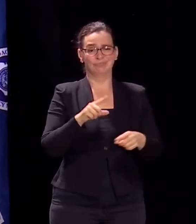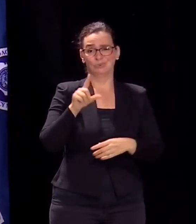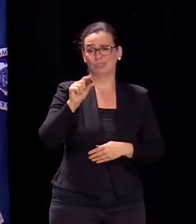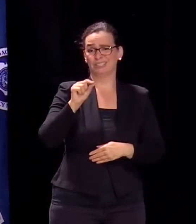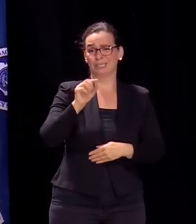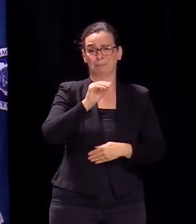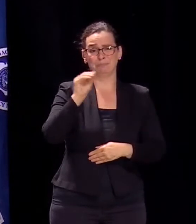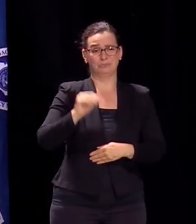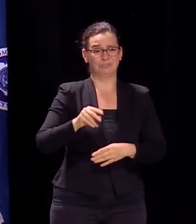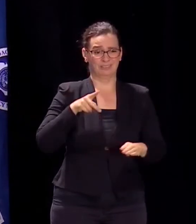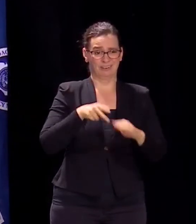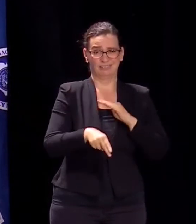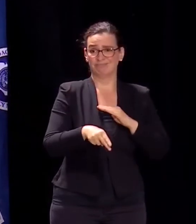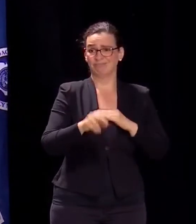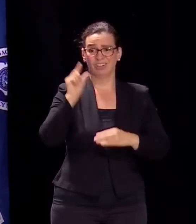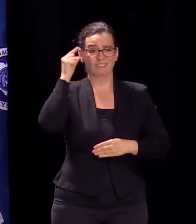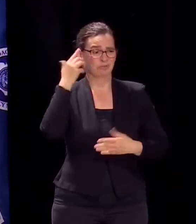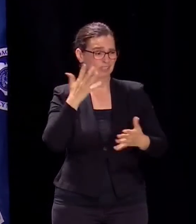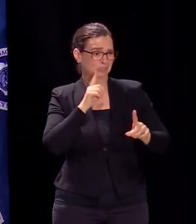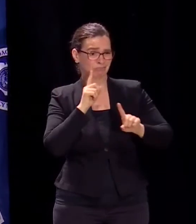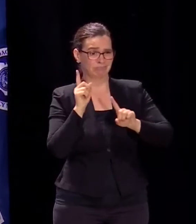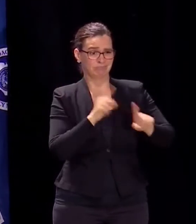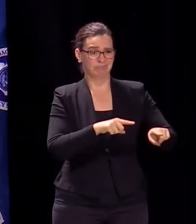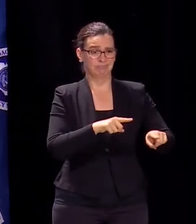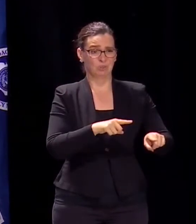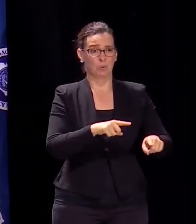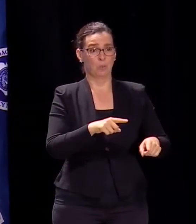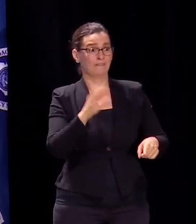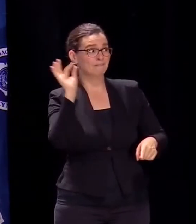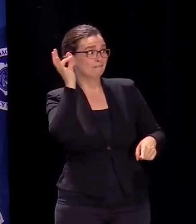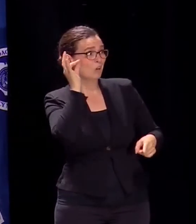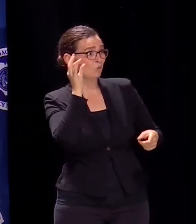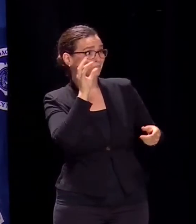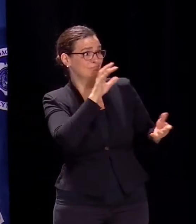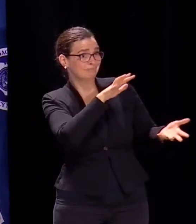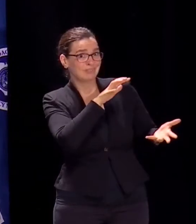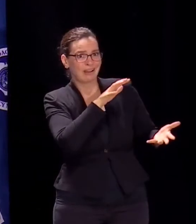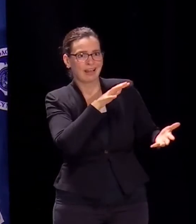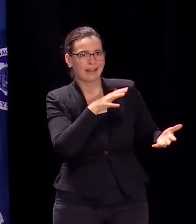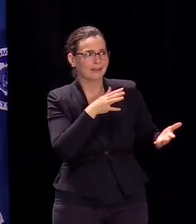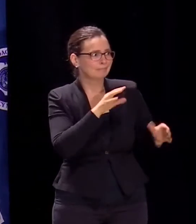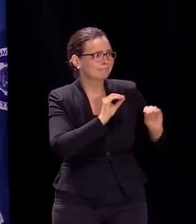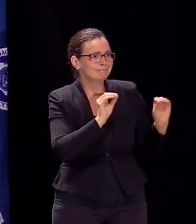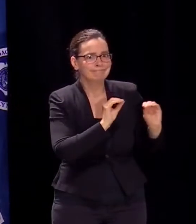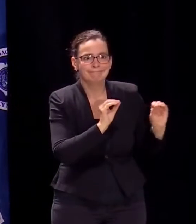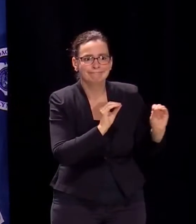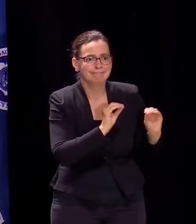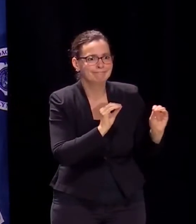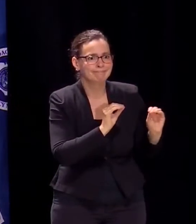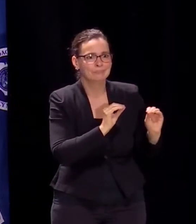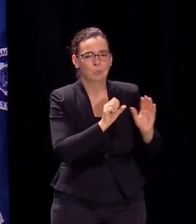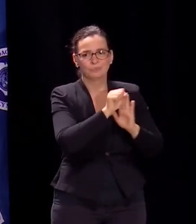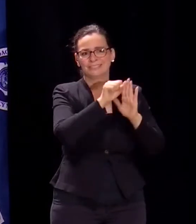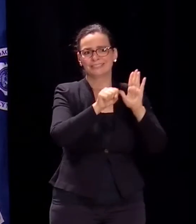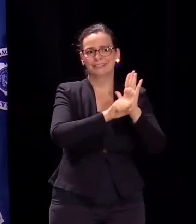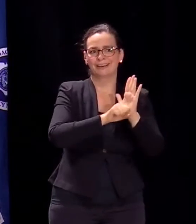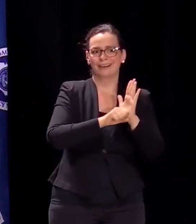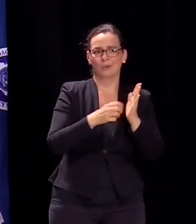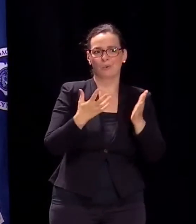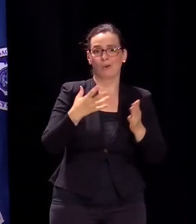If things do not happen at the federal level, they held up payments to the city of Syracuse and other cities with their AIM